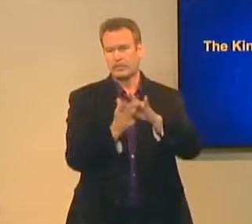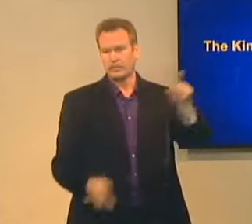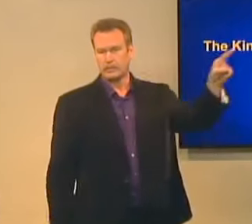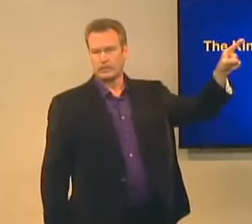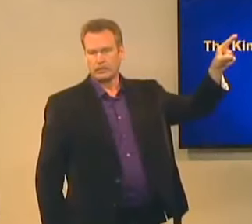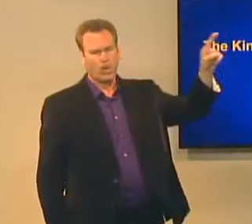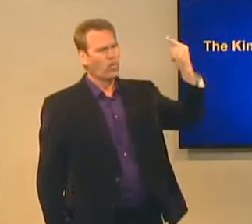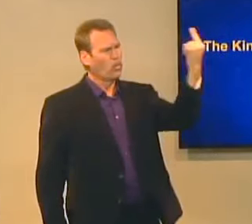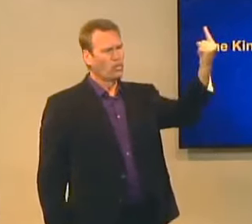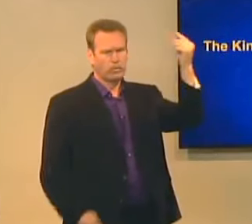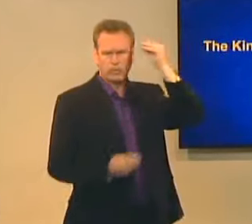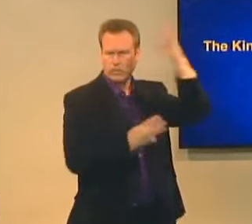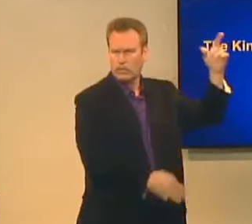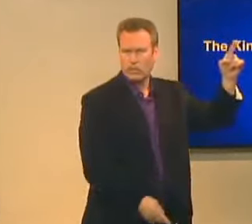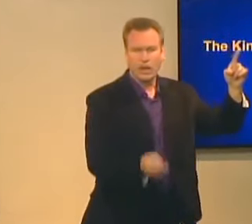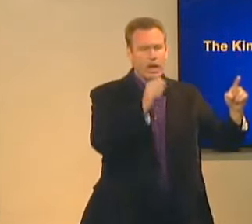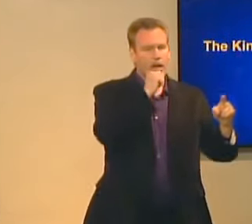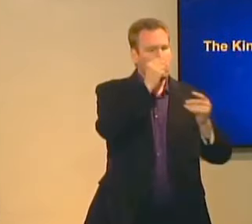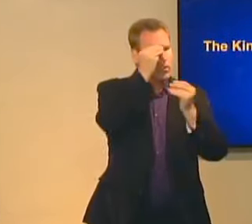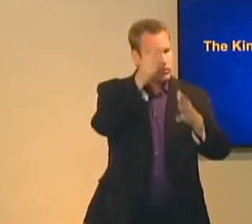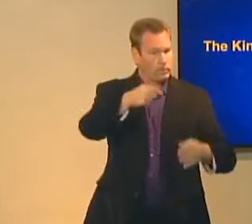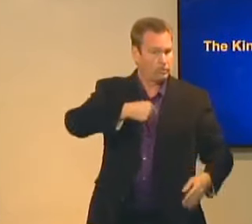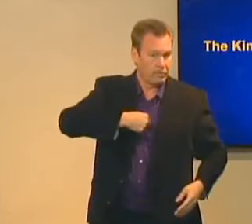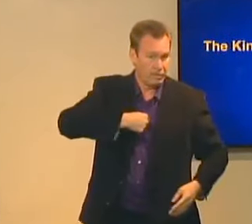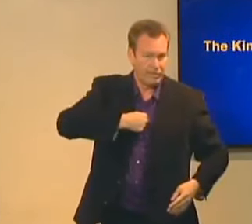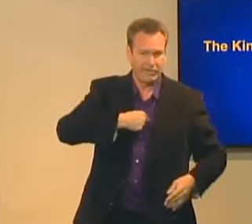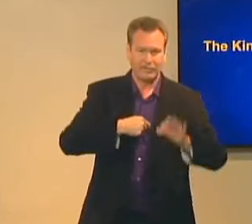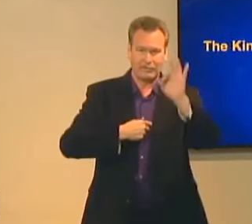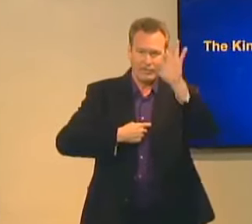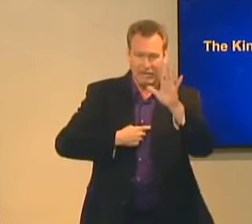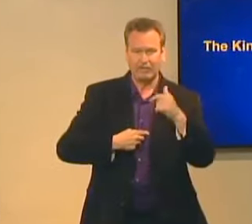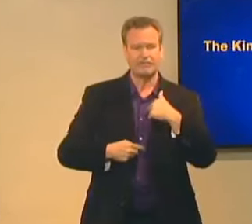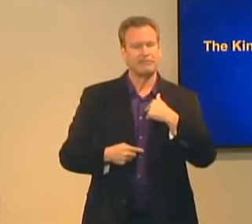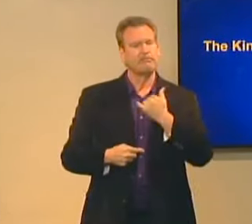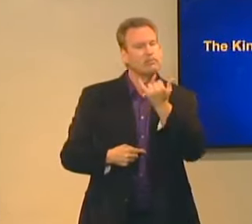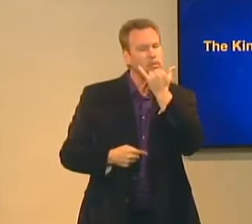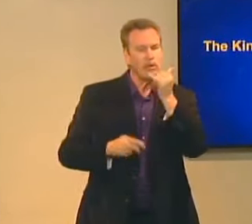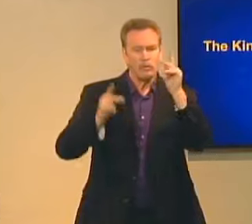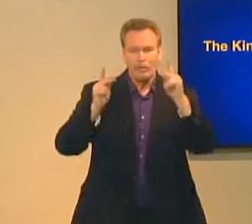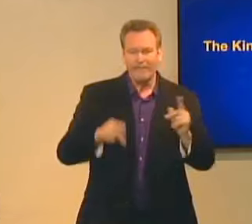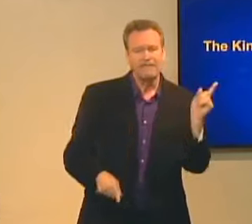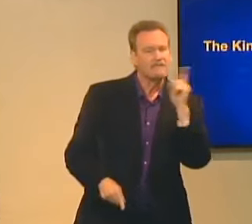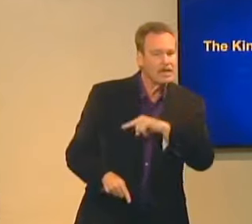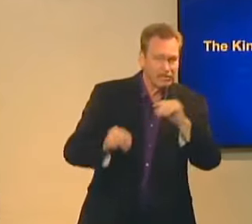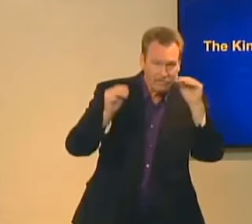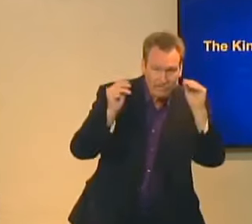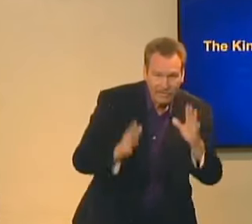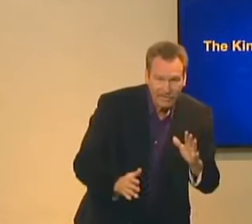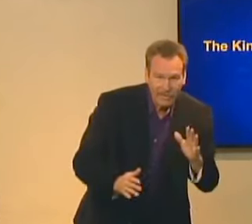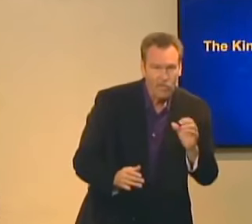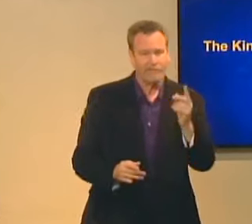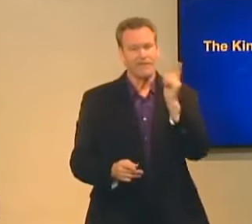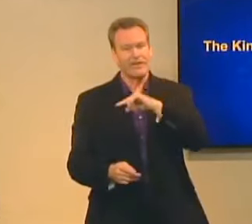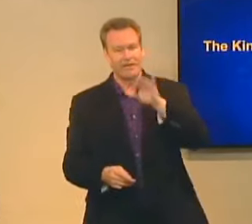responsibility to obey Jesus Christ we are not to obey our own desires we are not to obey a pastor because there can be false